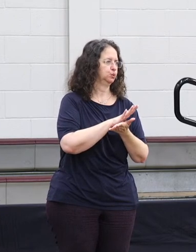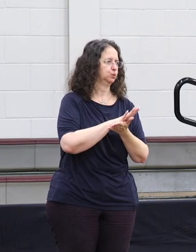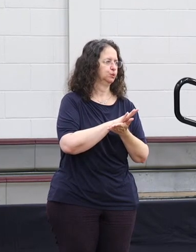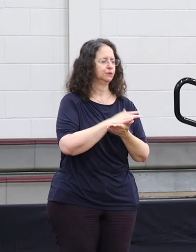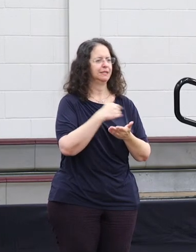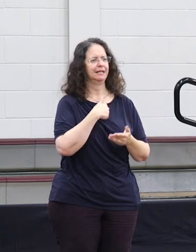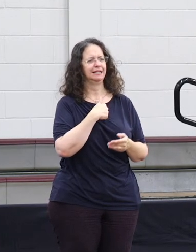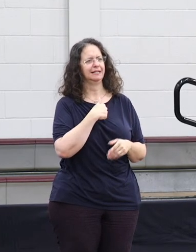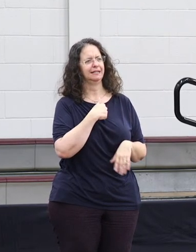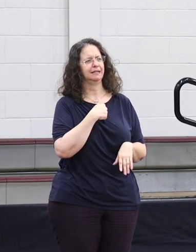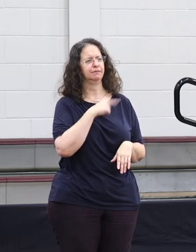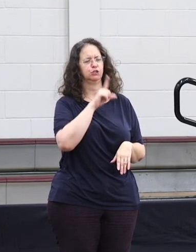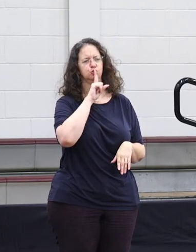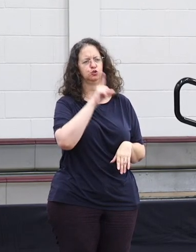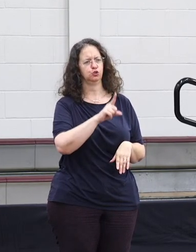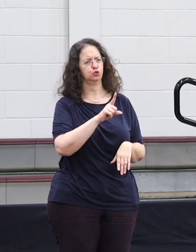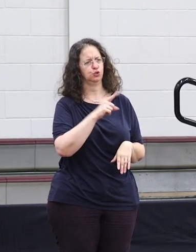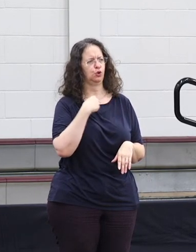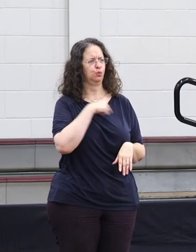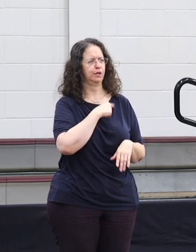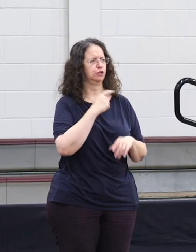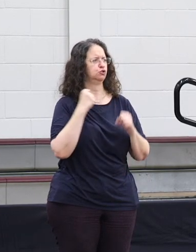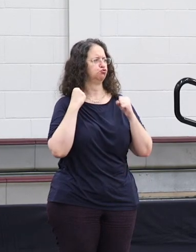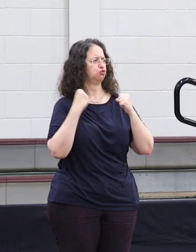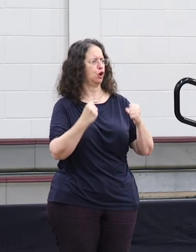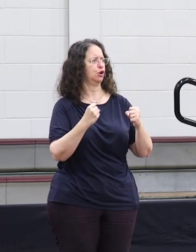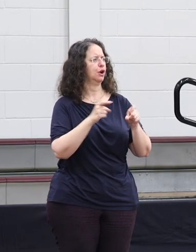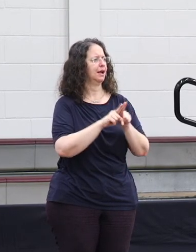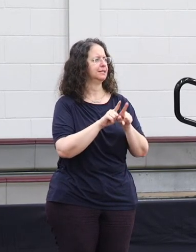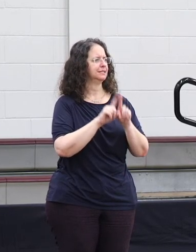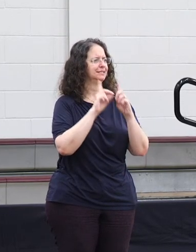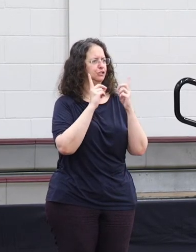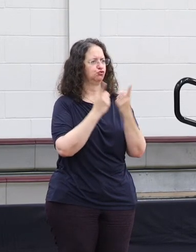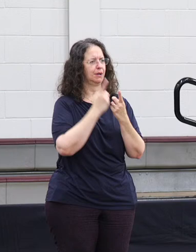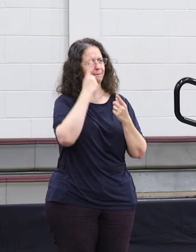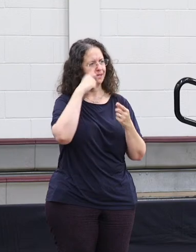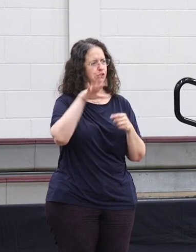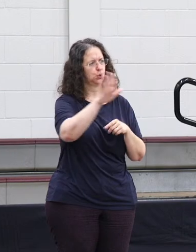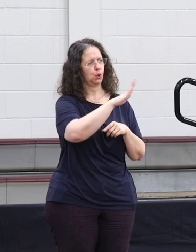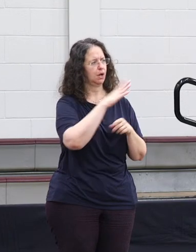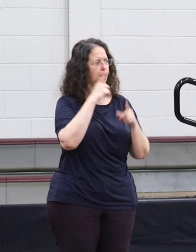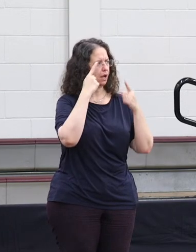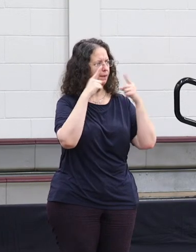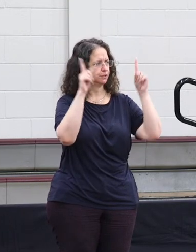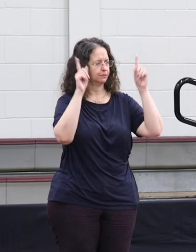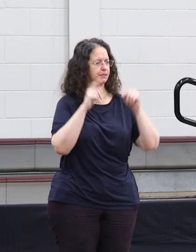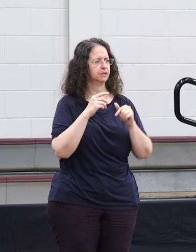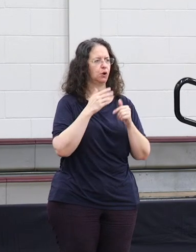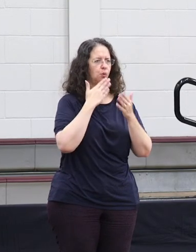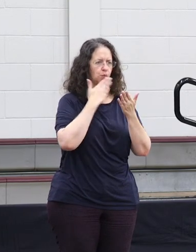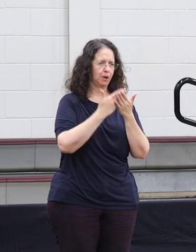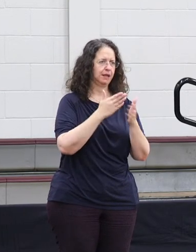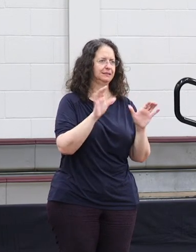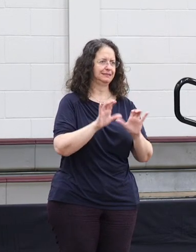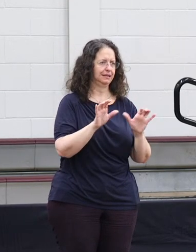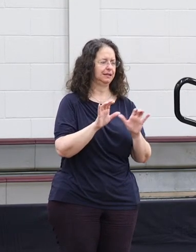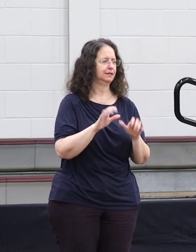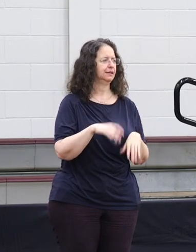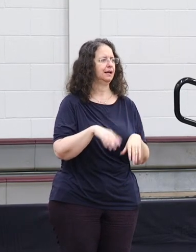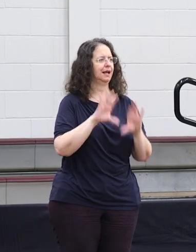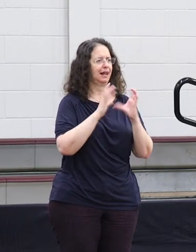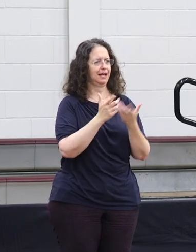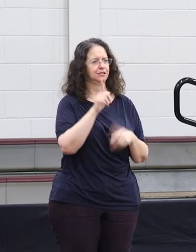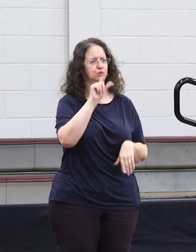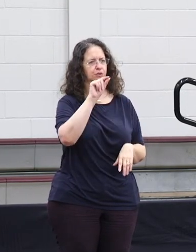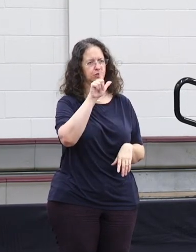I am certain we are stronger as a school district because of your accomplishments. Well done, class of